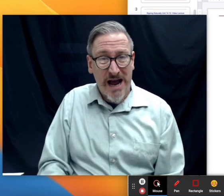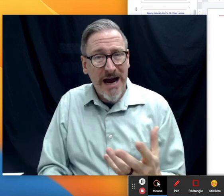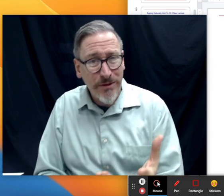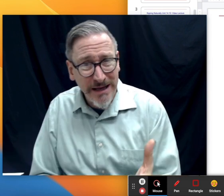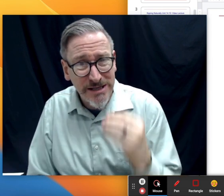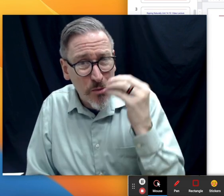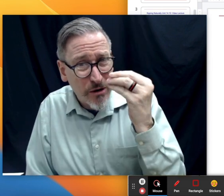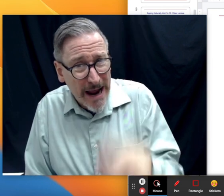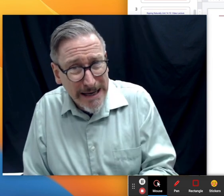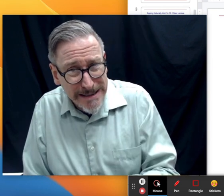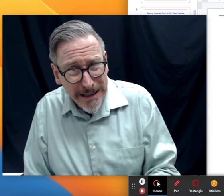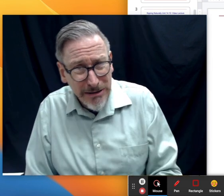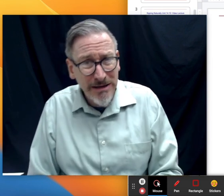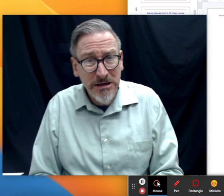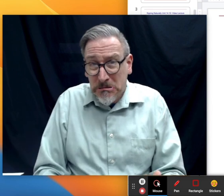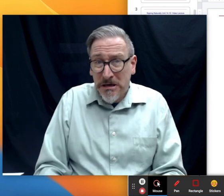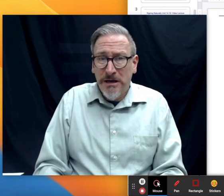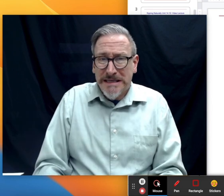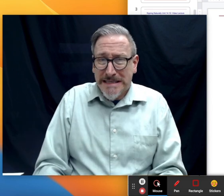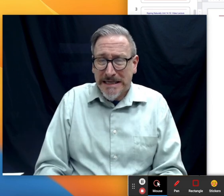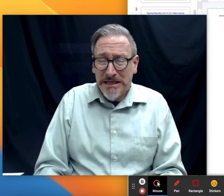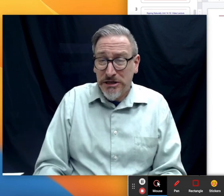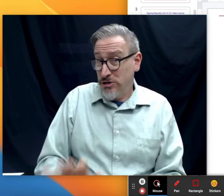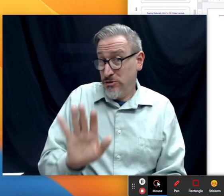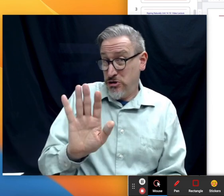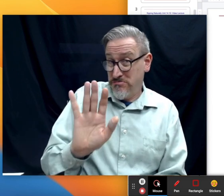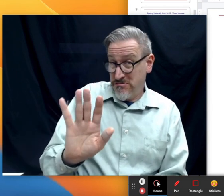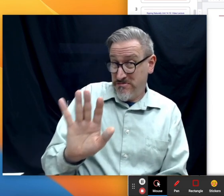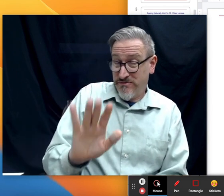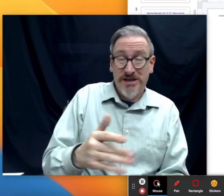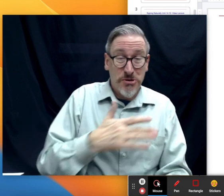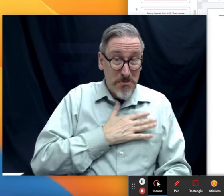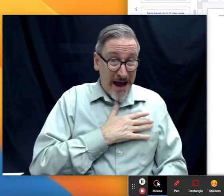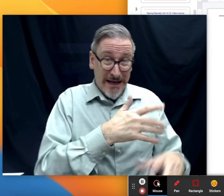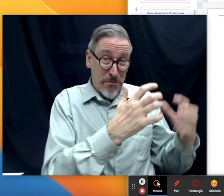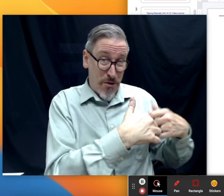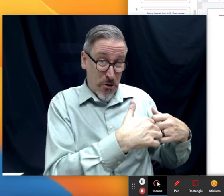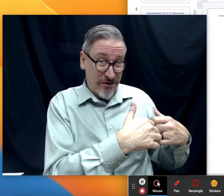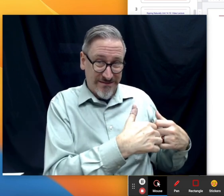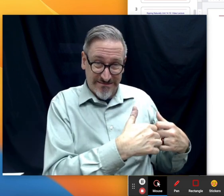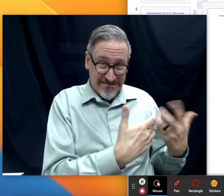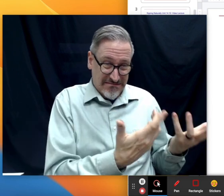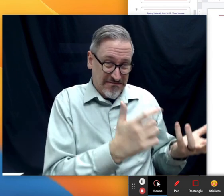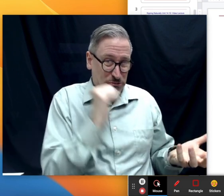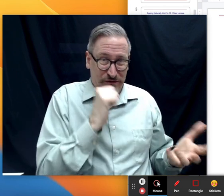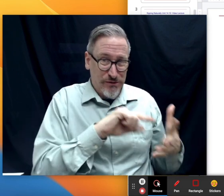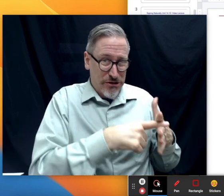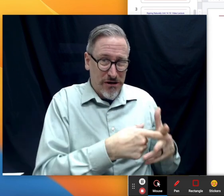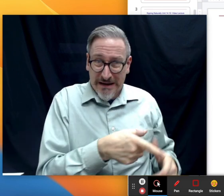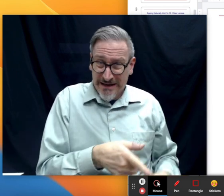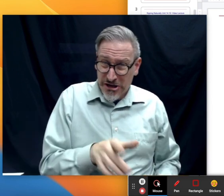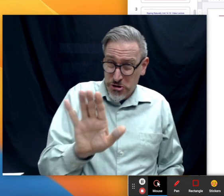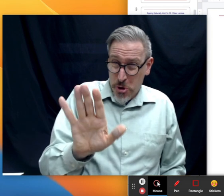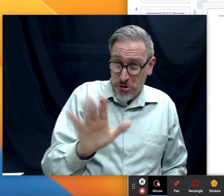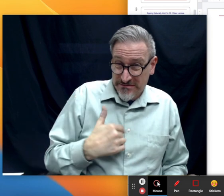yours. I would think it's more ASL to technically go, mine broke. Refuse